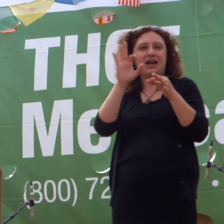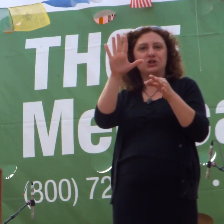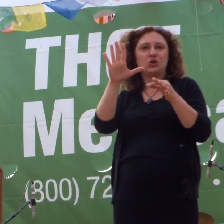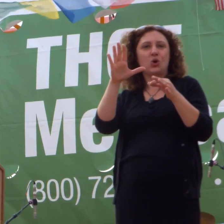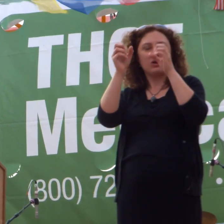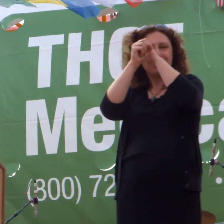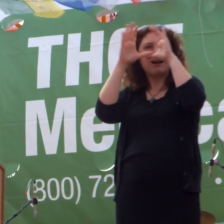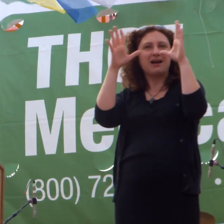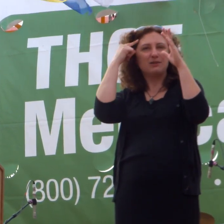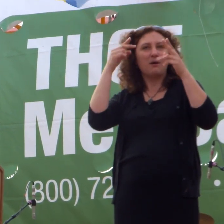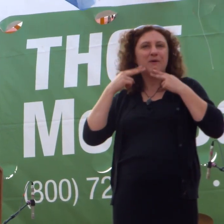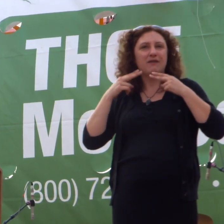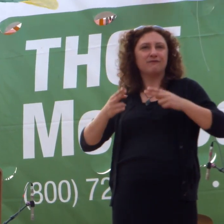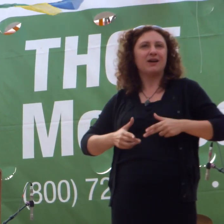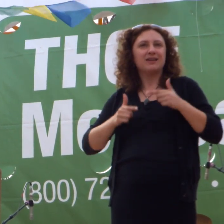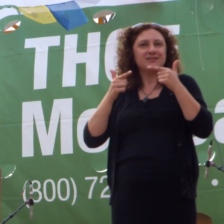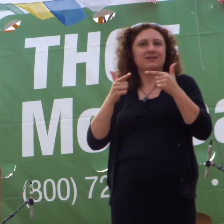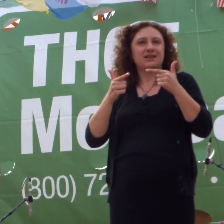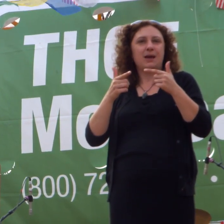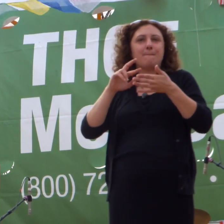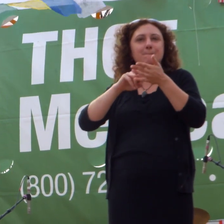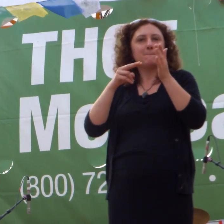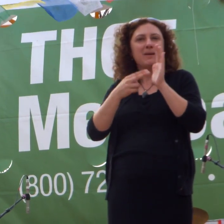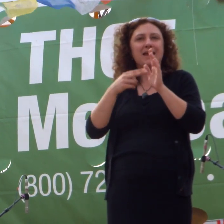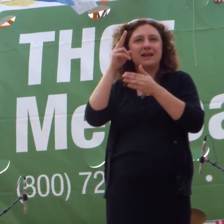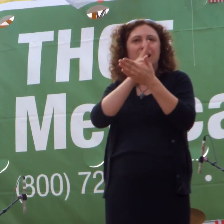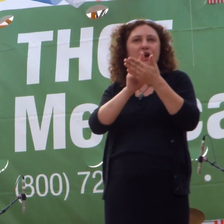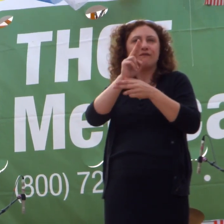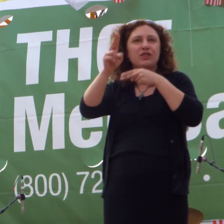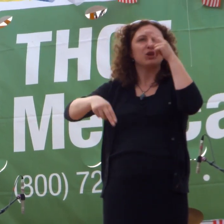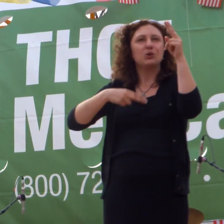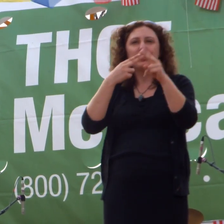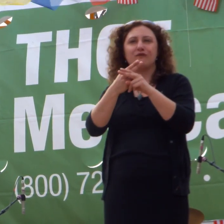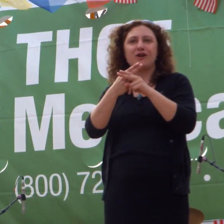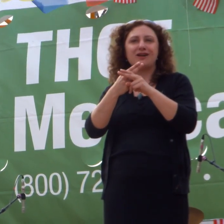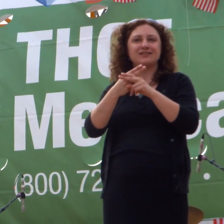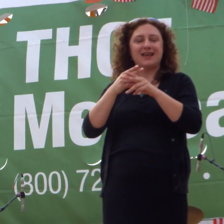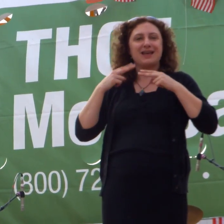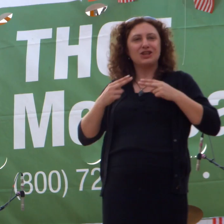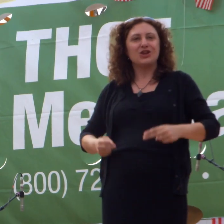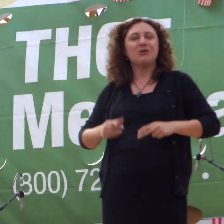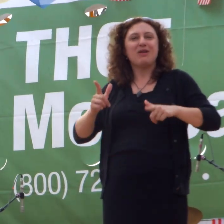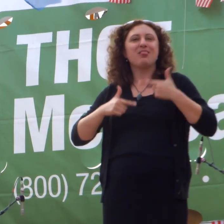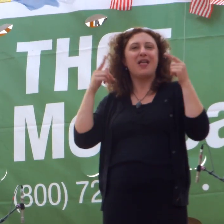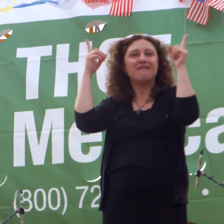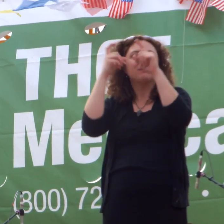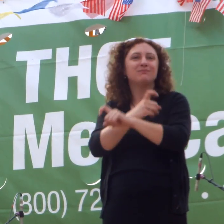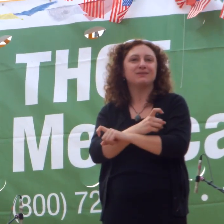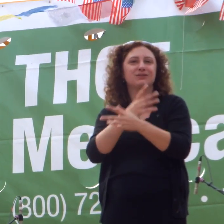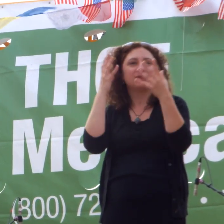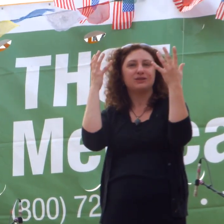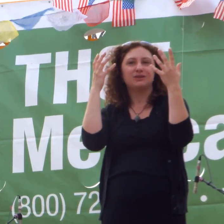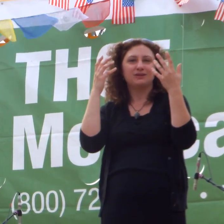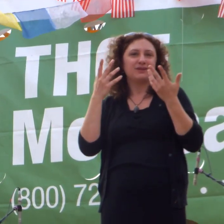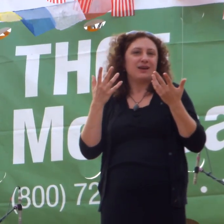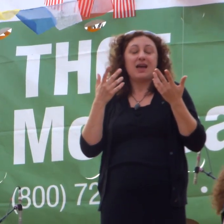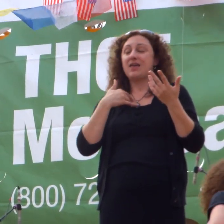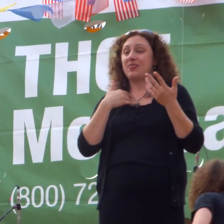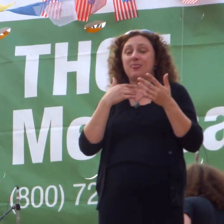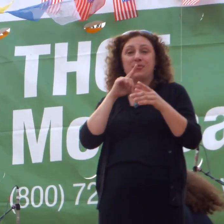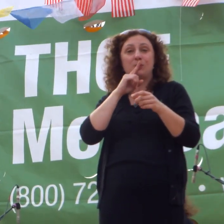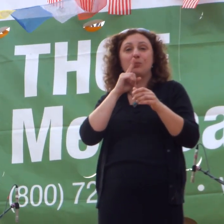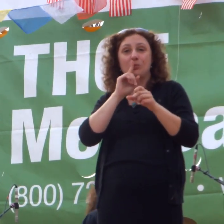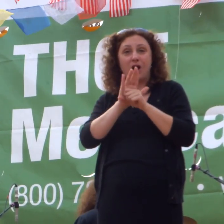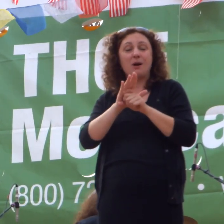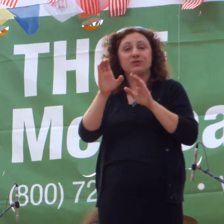of meaning, of the universe, and of the mystery of human life. It is a promise of the Constitution that there is